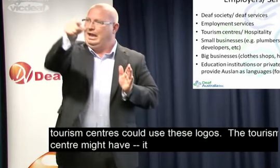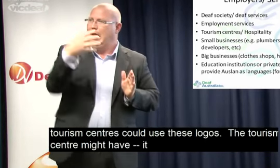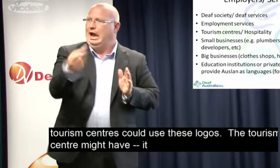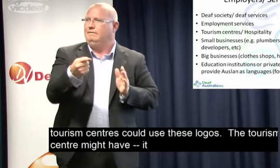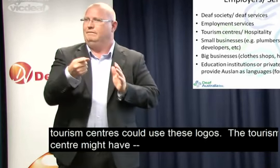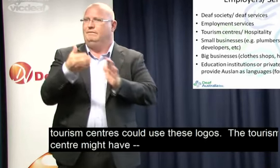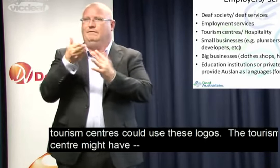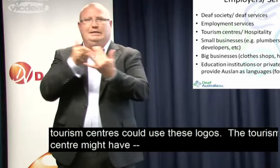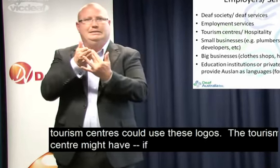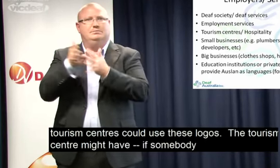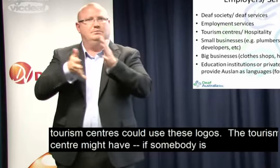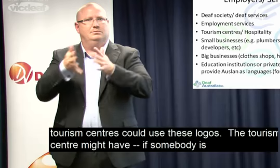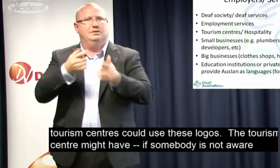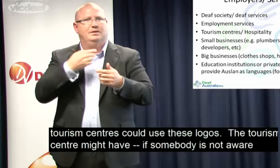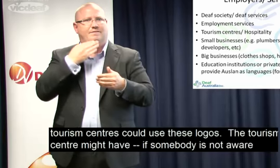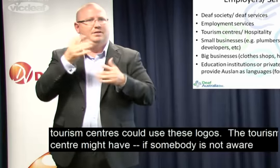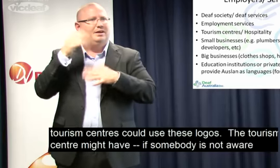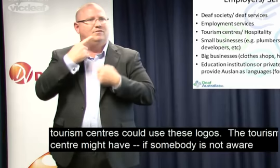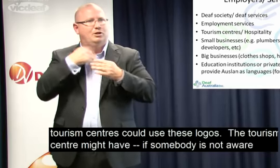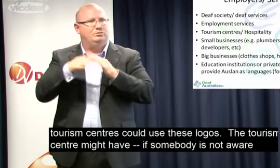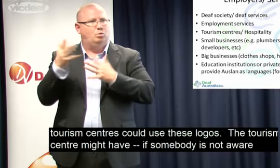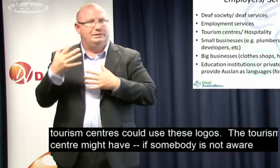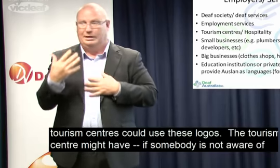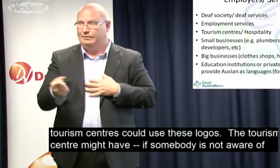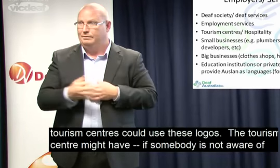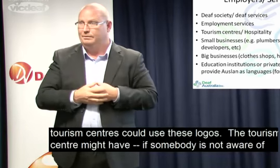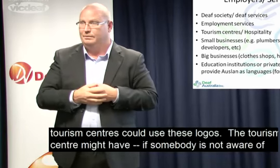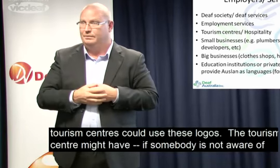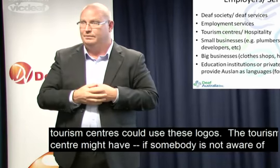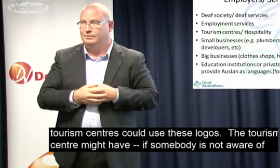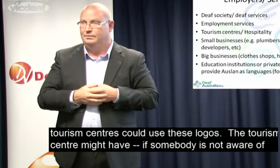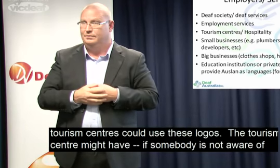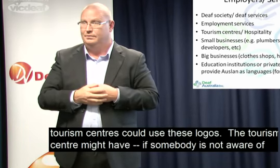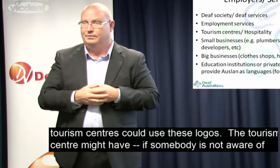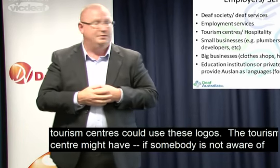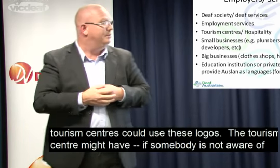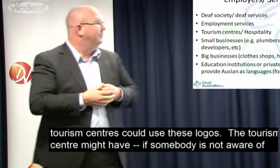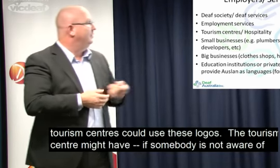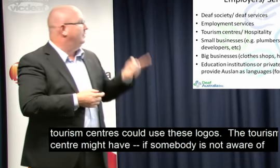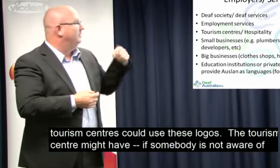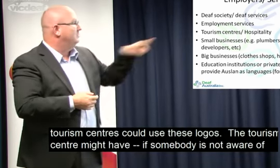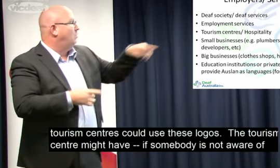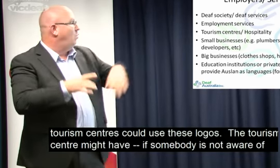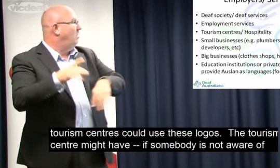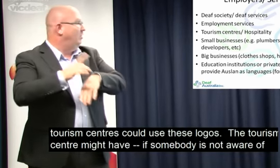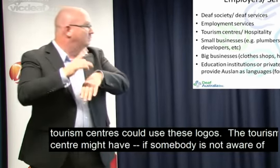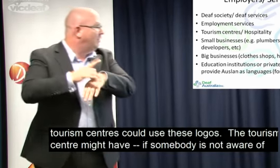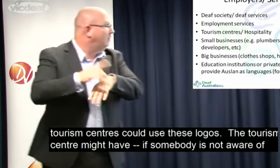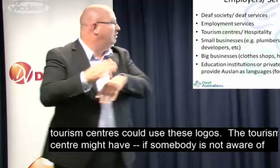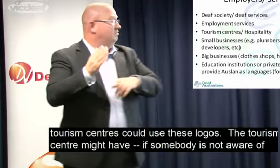that, they can have that symbol there saying that sign language access is provided, so an Auslan version is available.